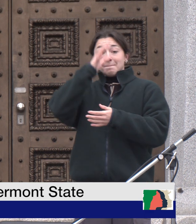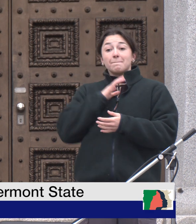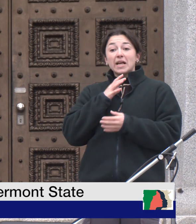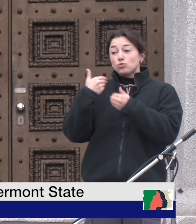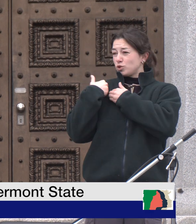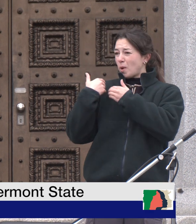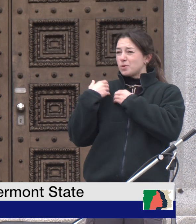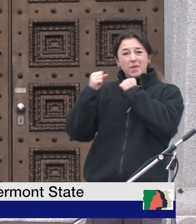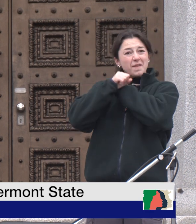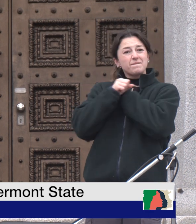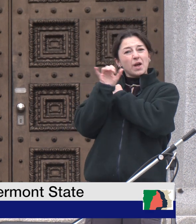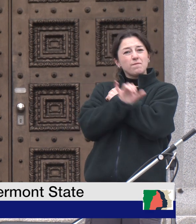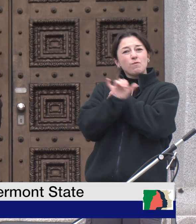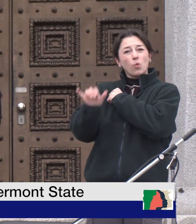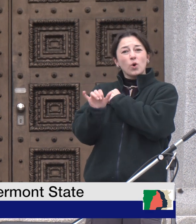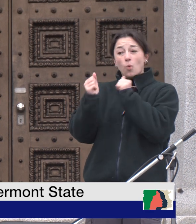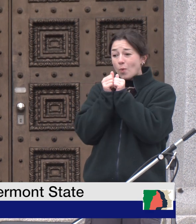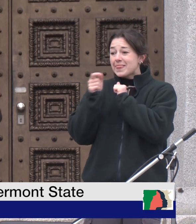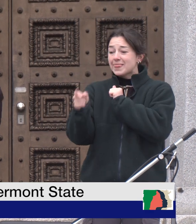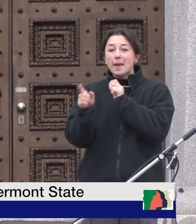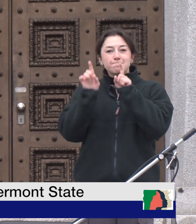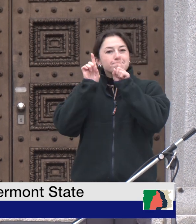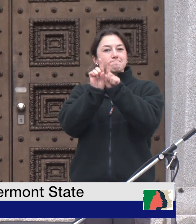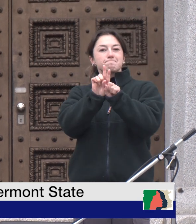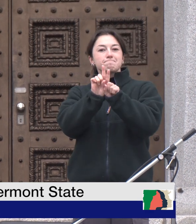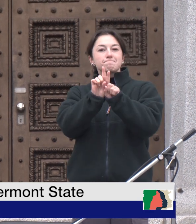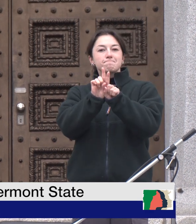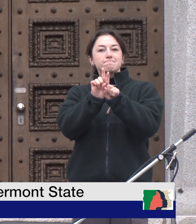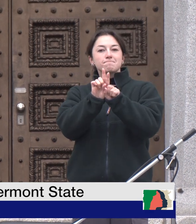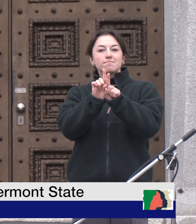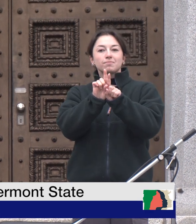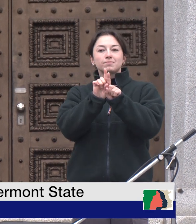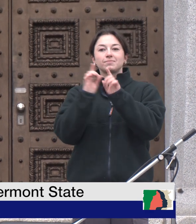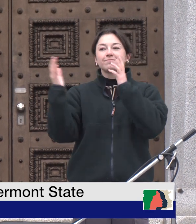defend and fight for with them side by